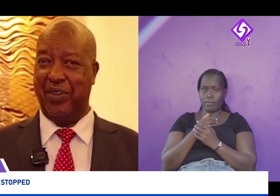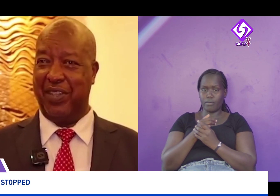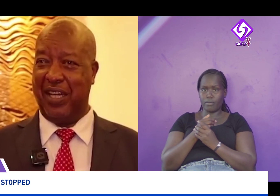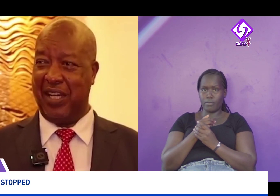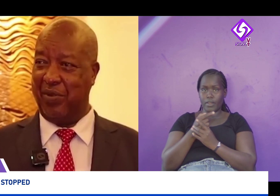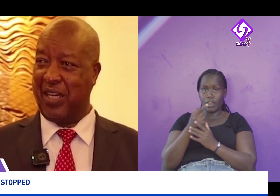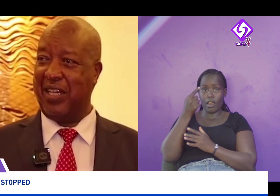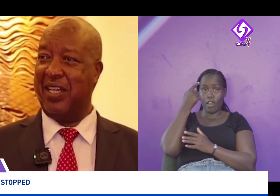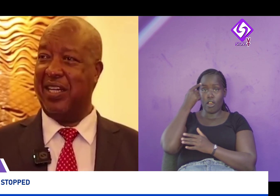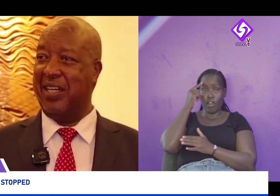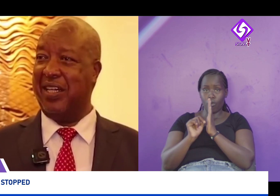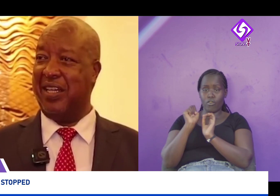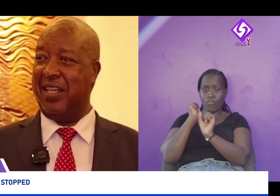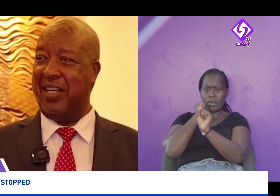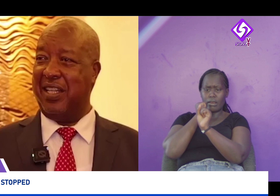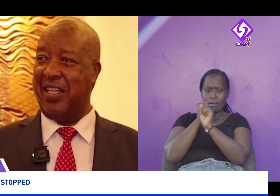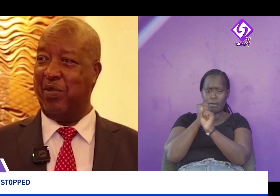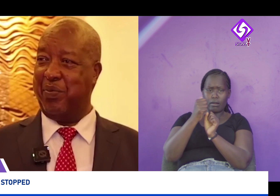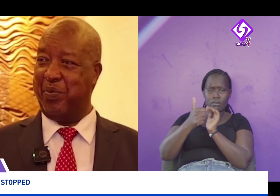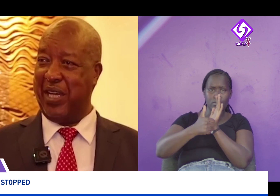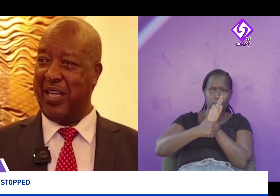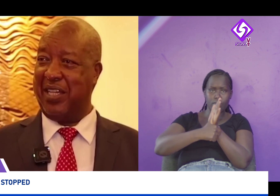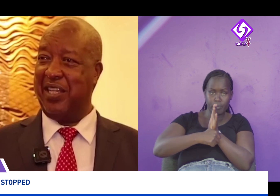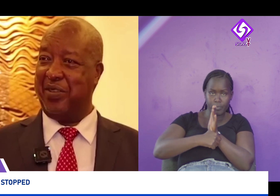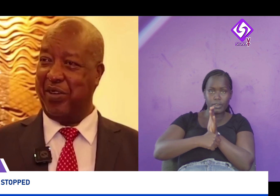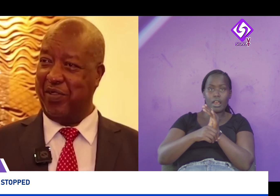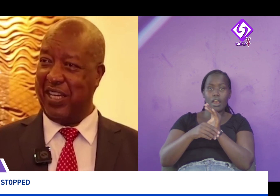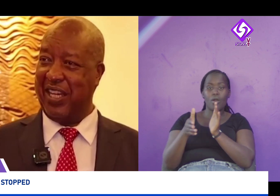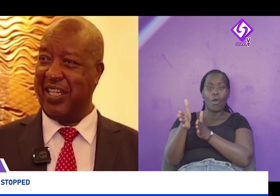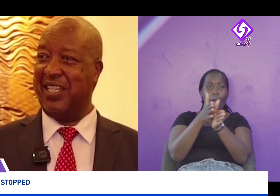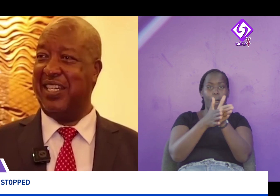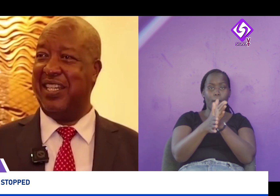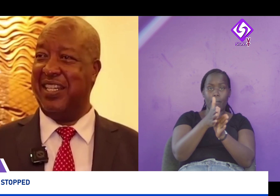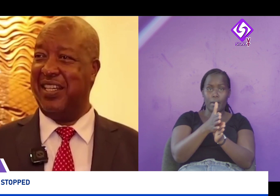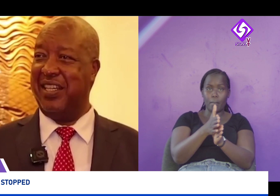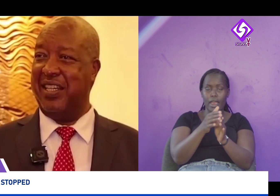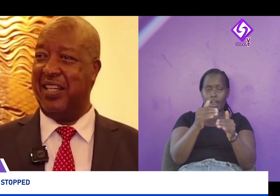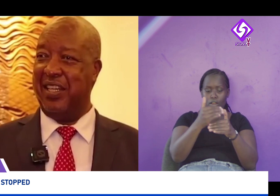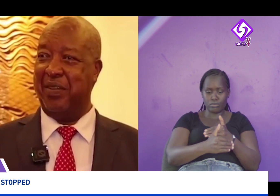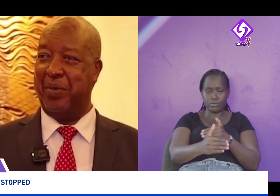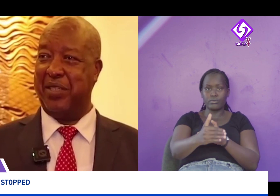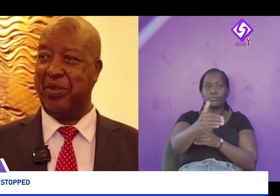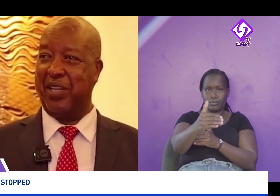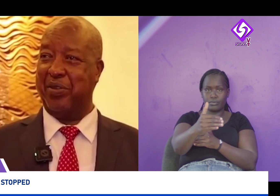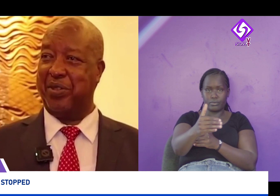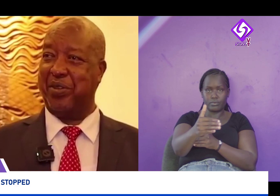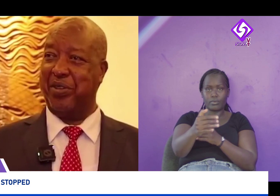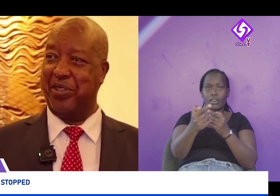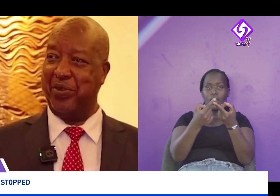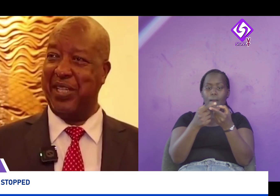for their hard work. They were prepared to go even ahead, but you cannot continue with